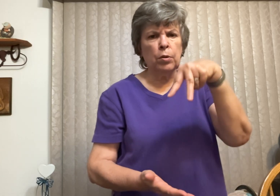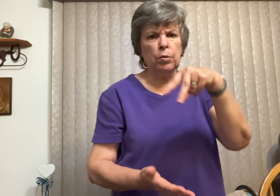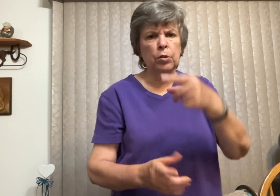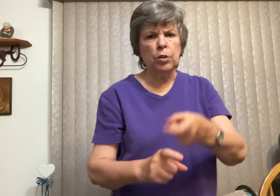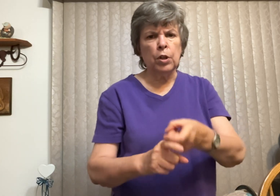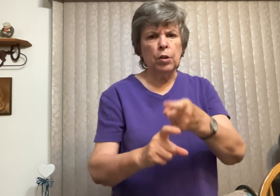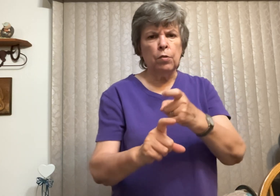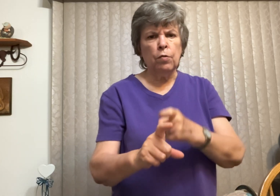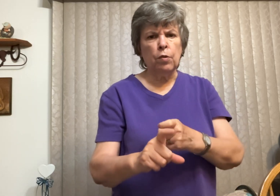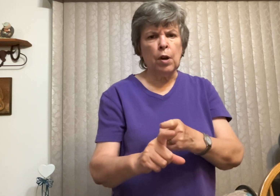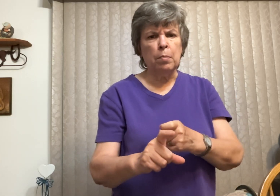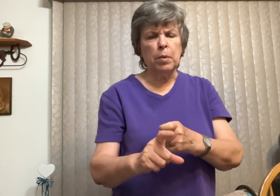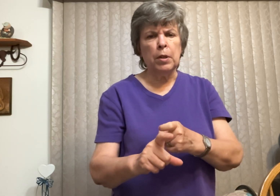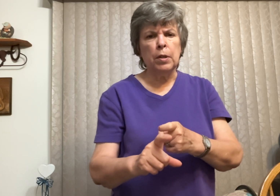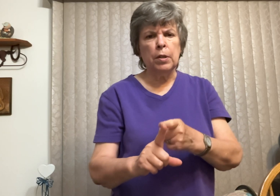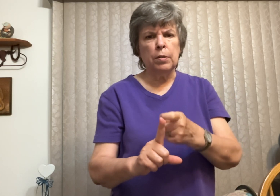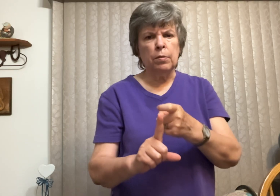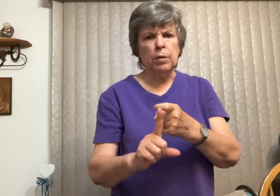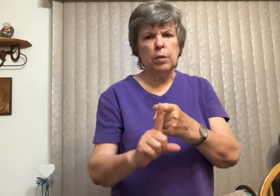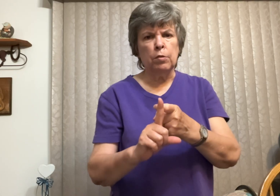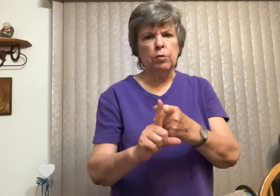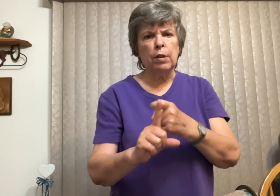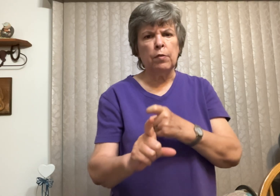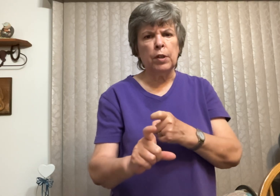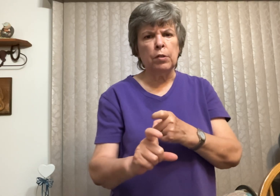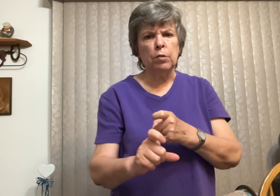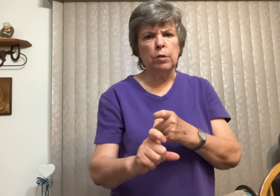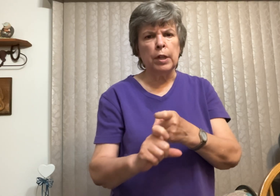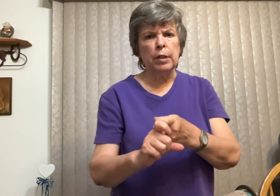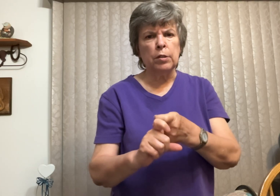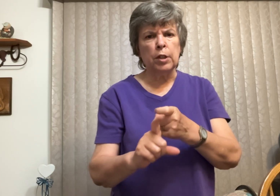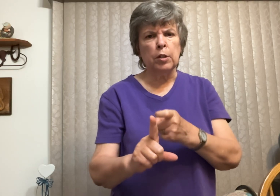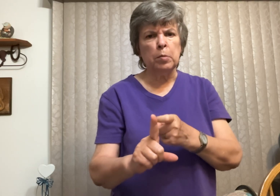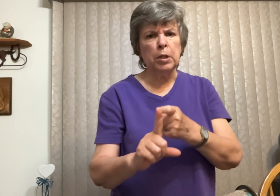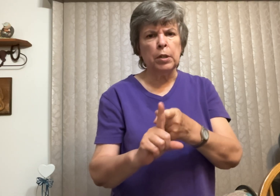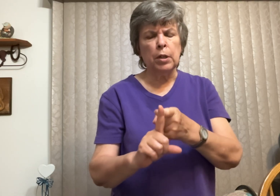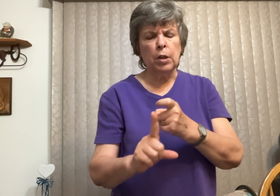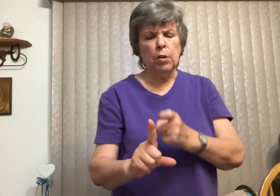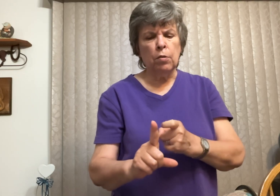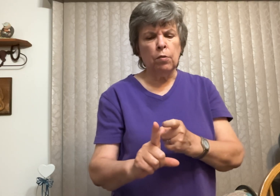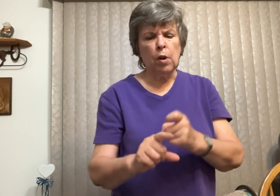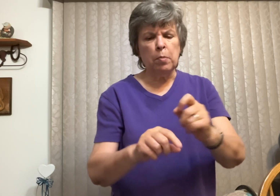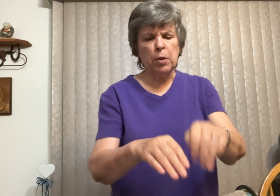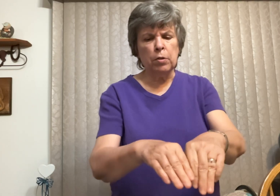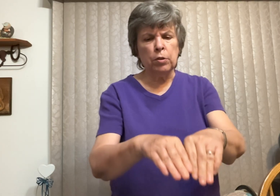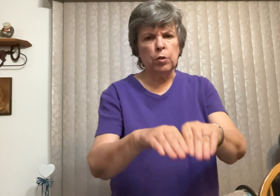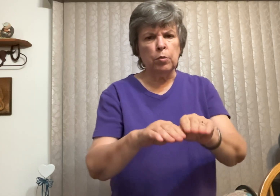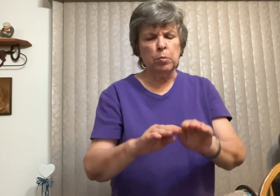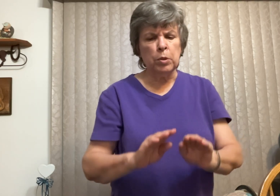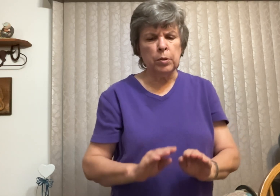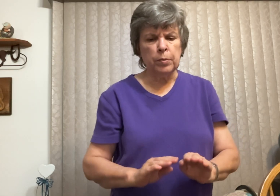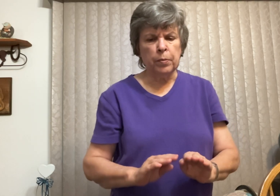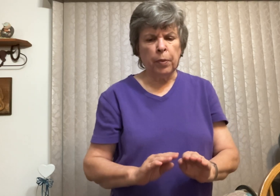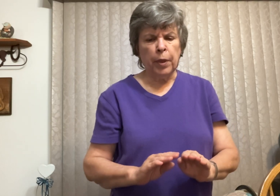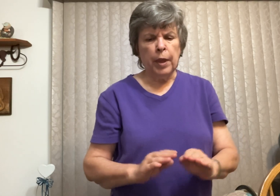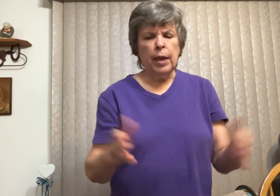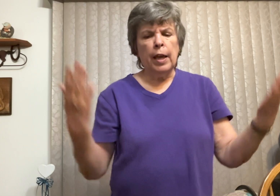rose from, either straight finger or X, take your pick, from their tombs. And